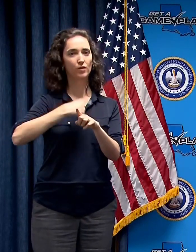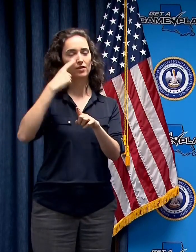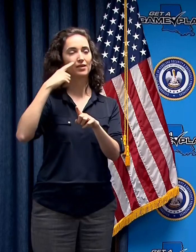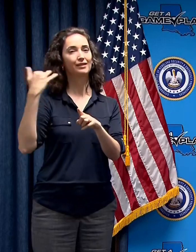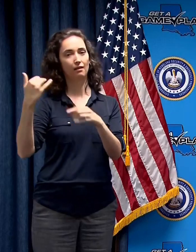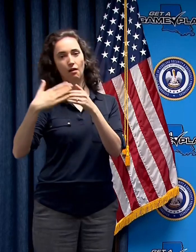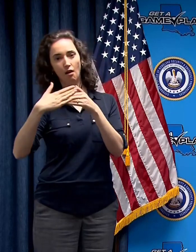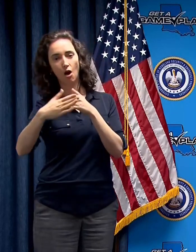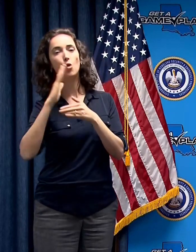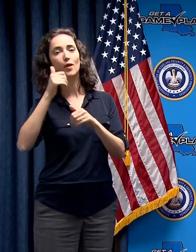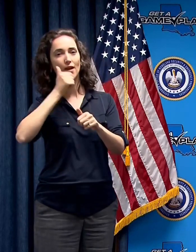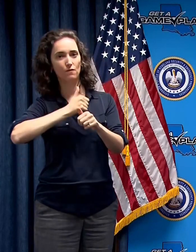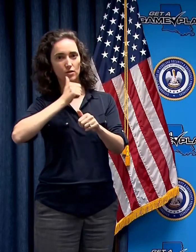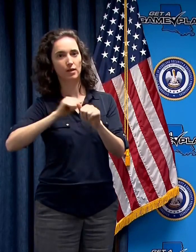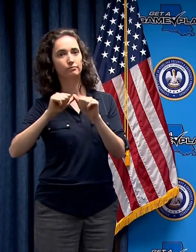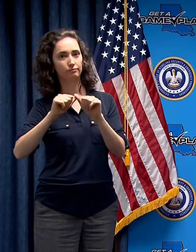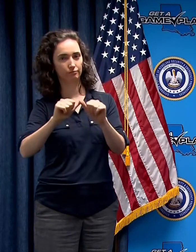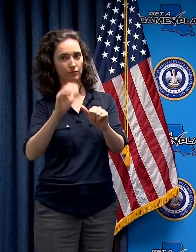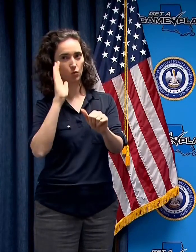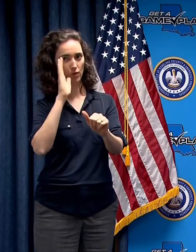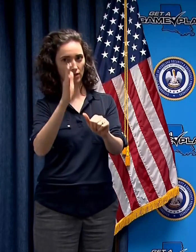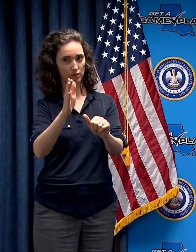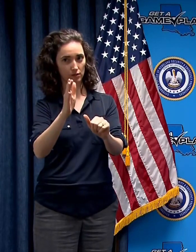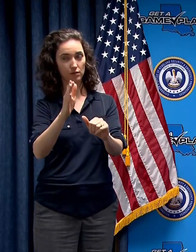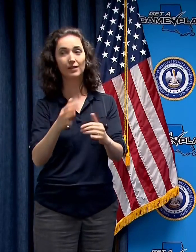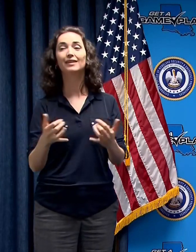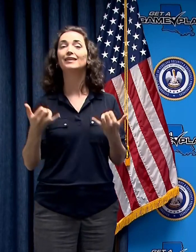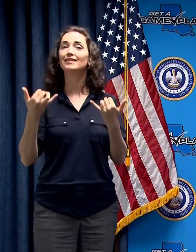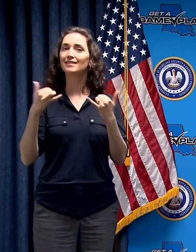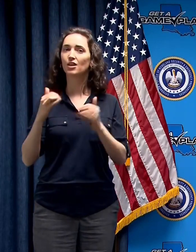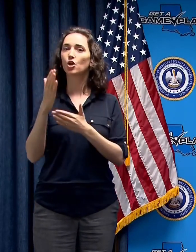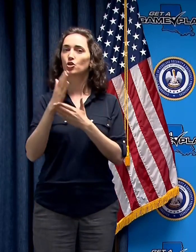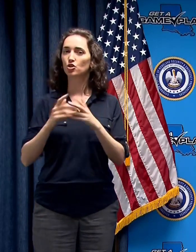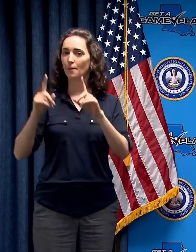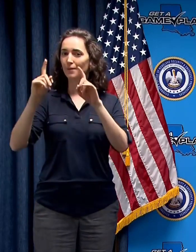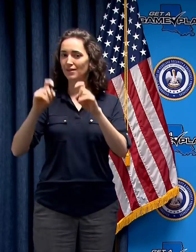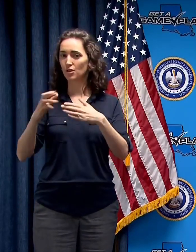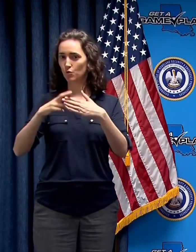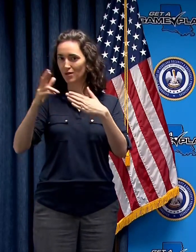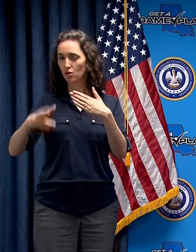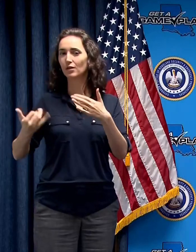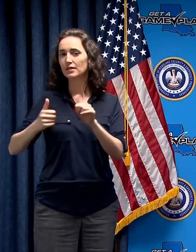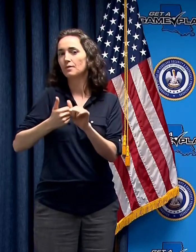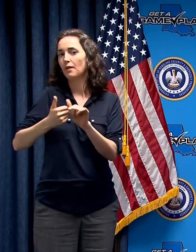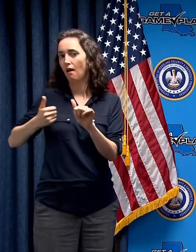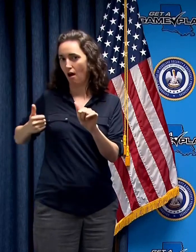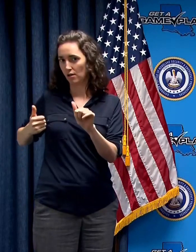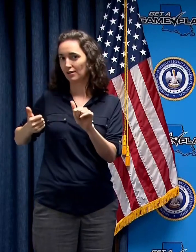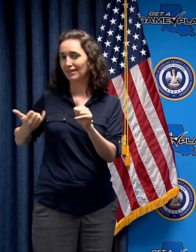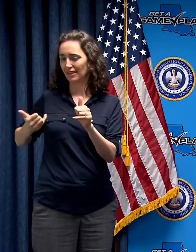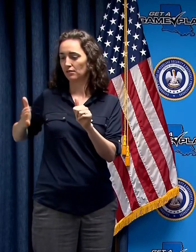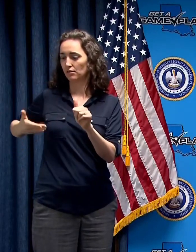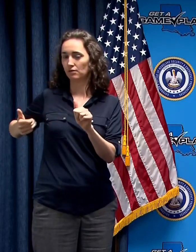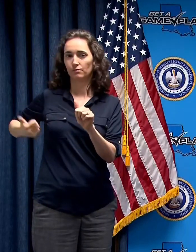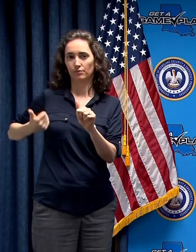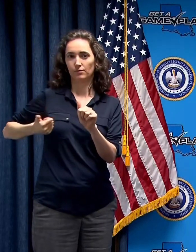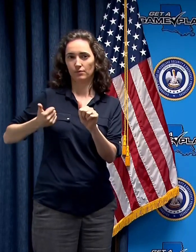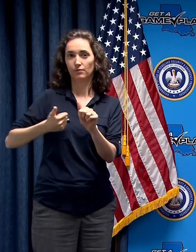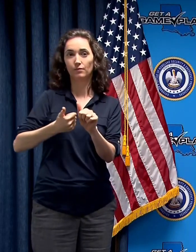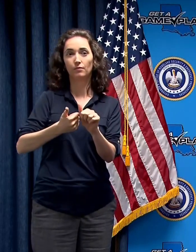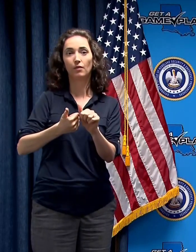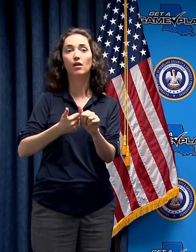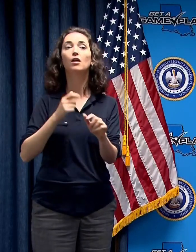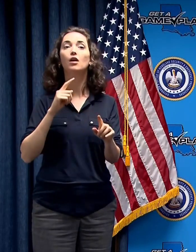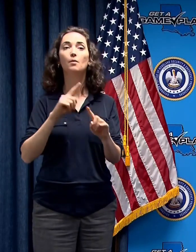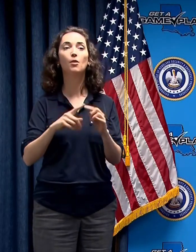there are still certain test results that are lagging behind. But the 13% increase